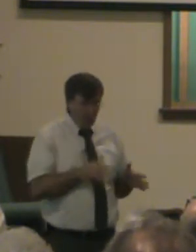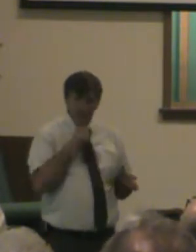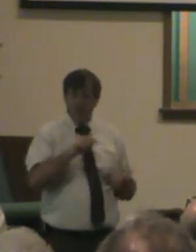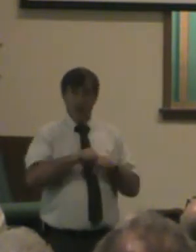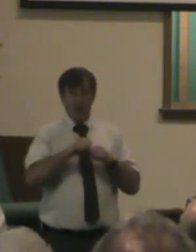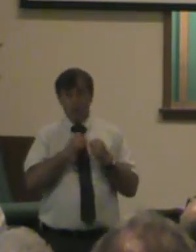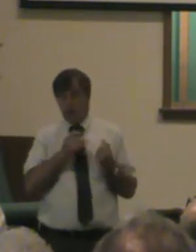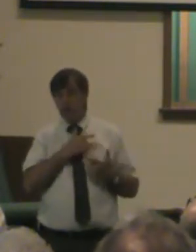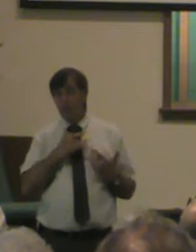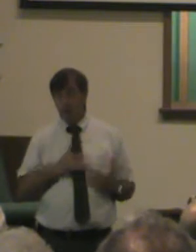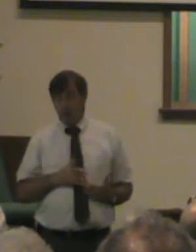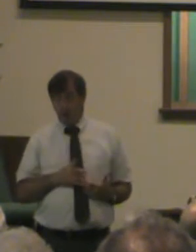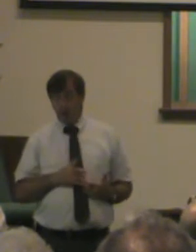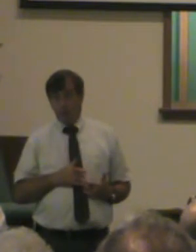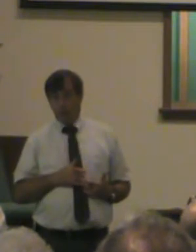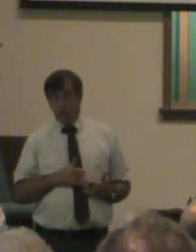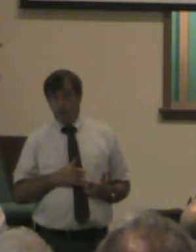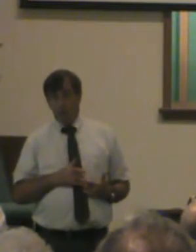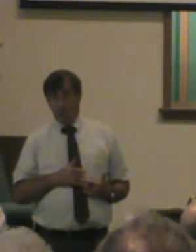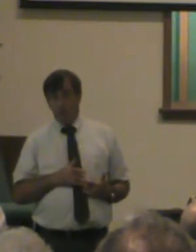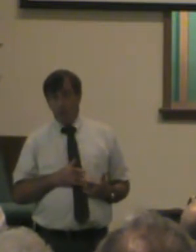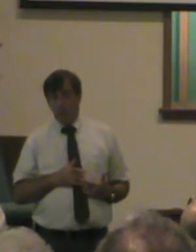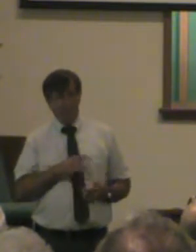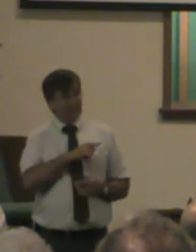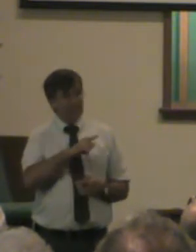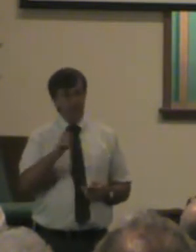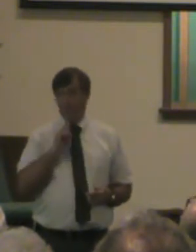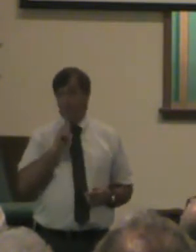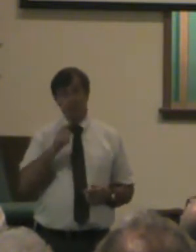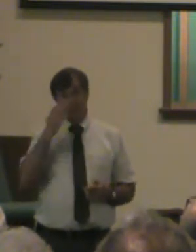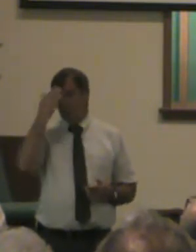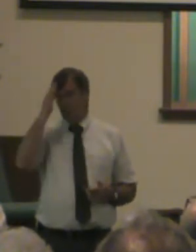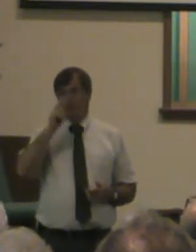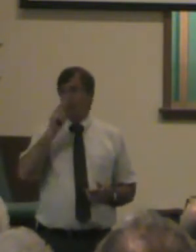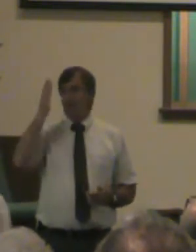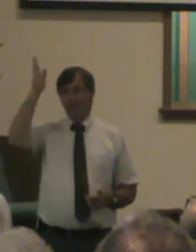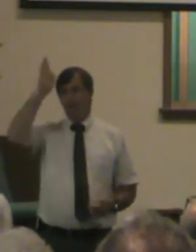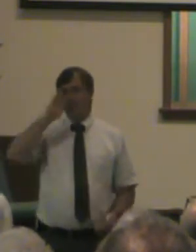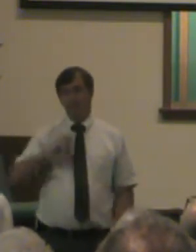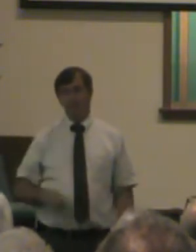break your heart, then you really don't love God.